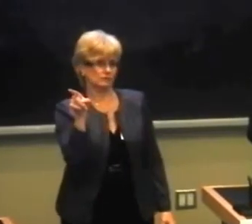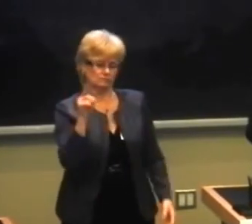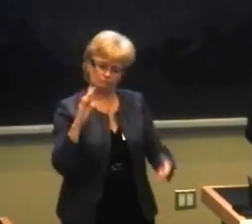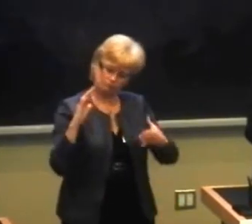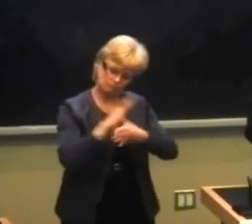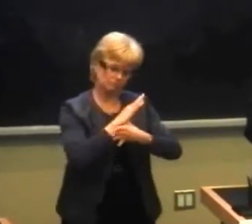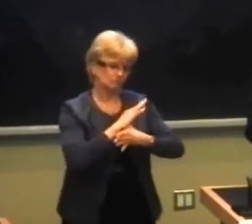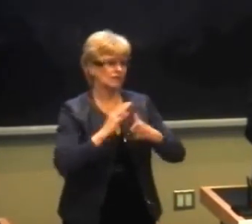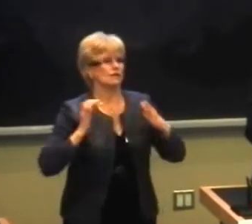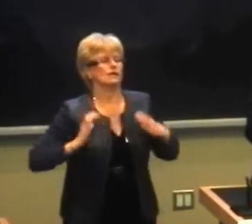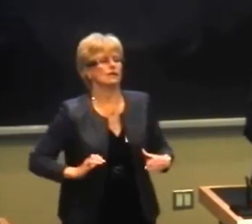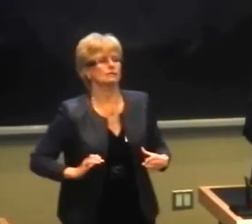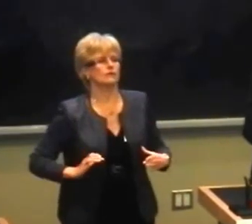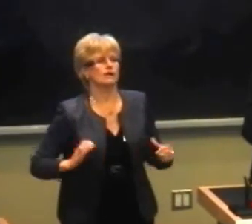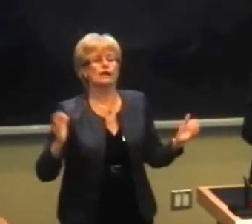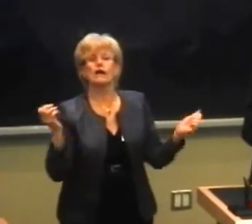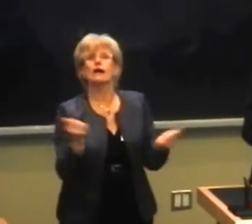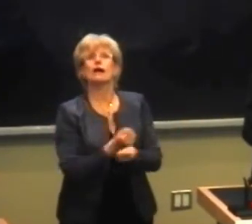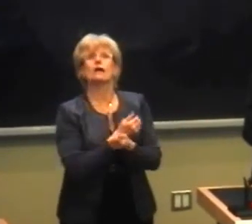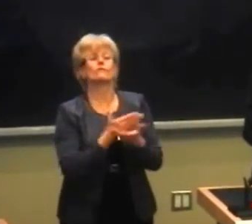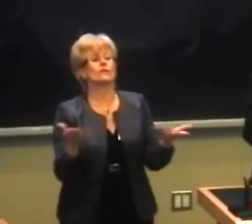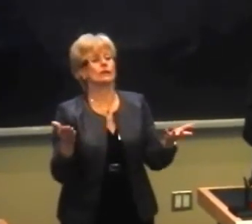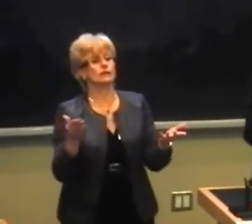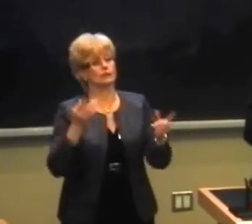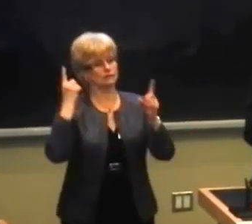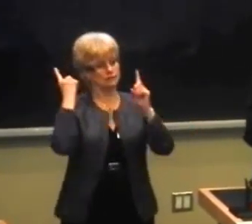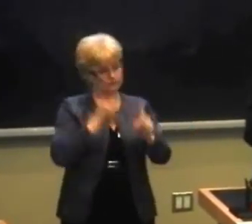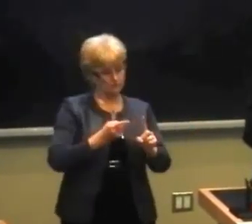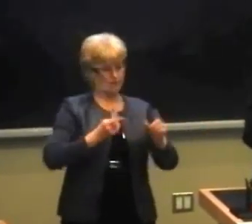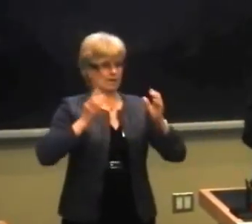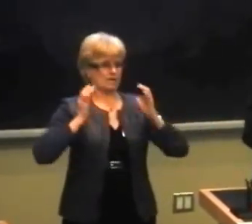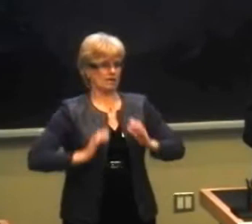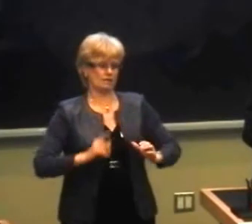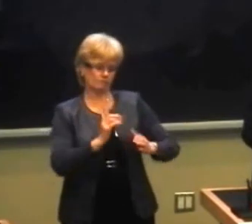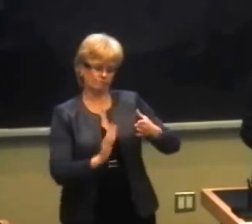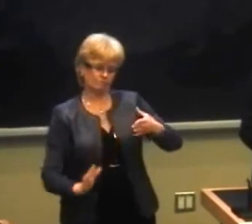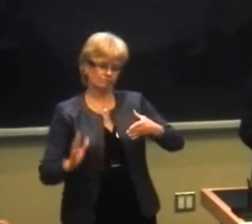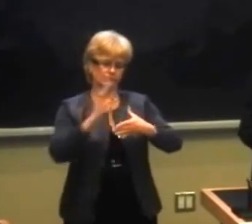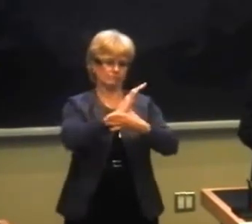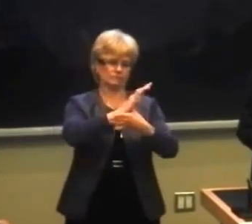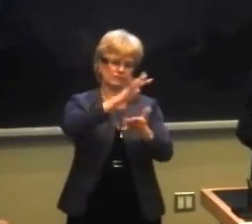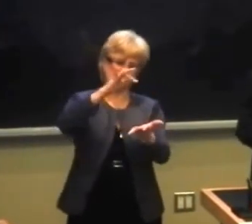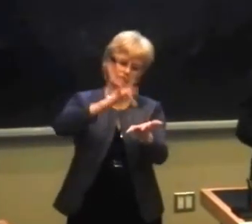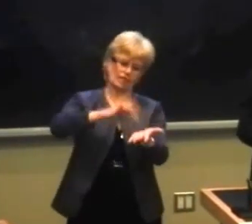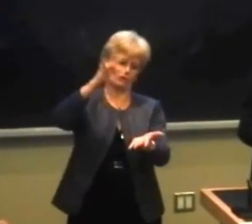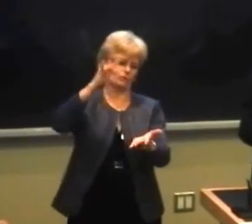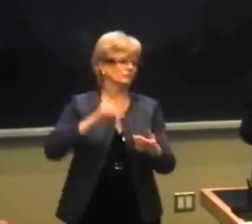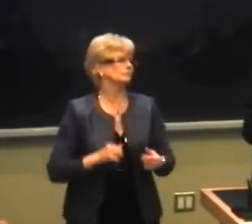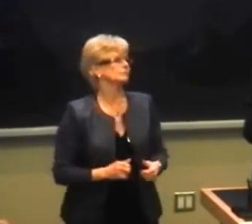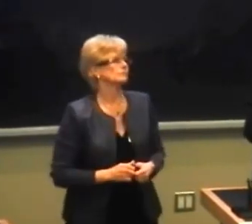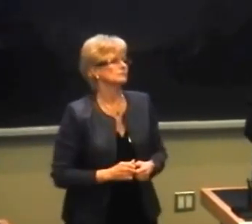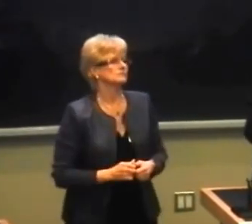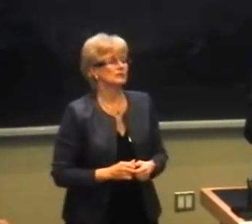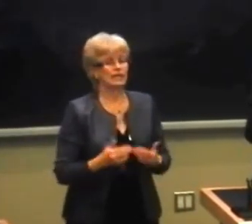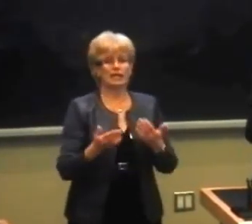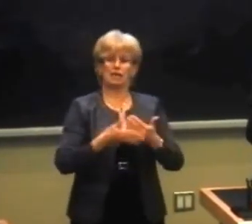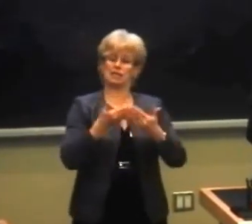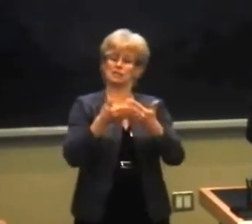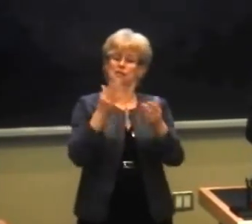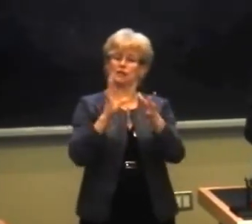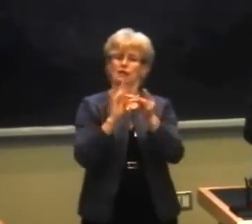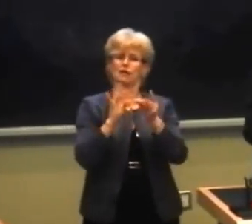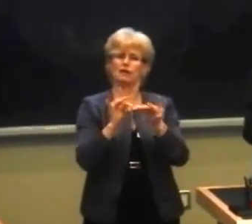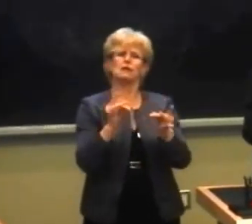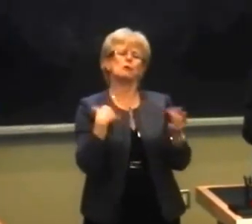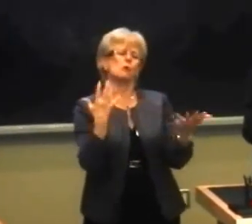first and foremost. Everything that we do will be built around the customer. We put the customer at the center of everything we do. So that's easy to say. You'll